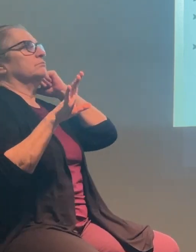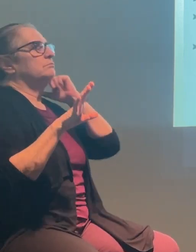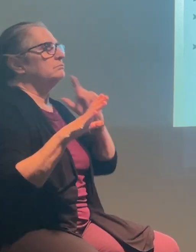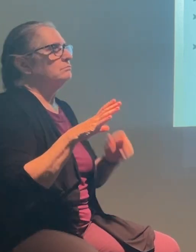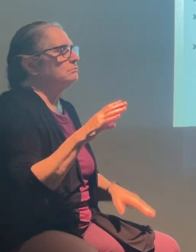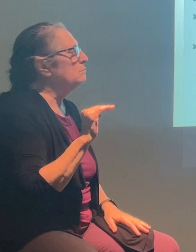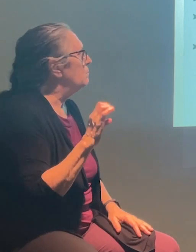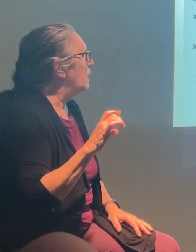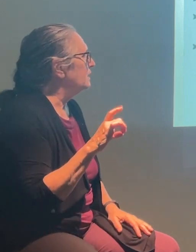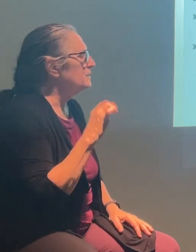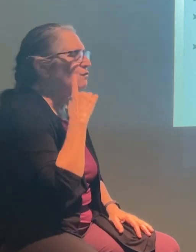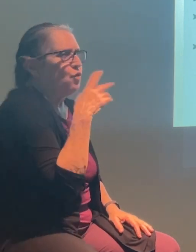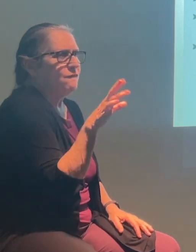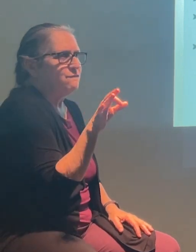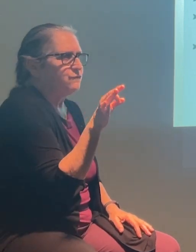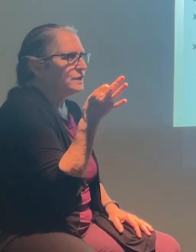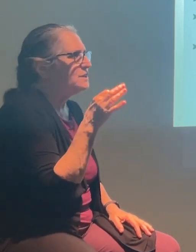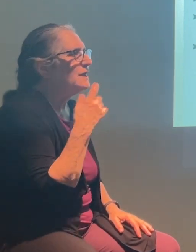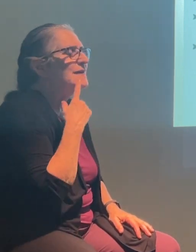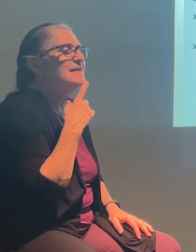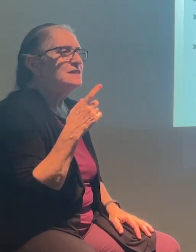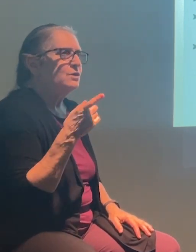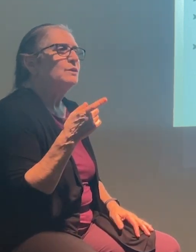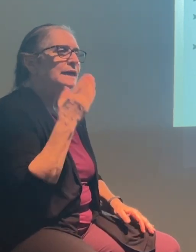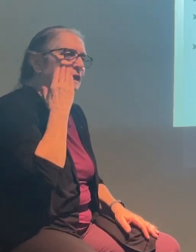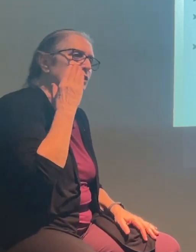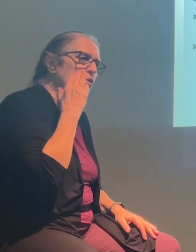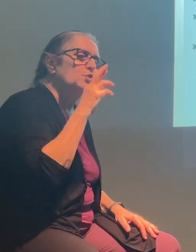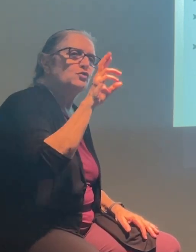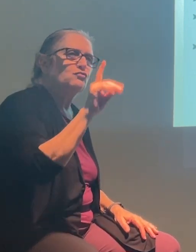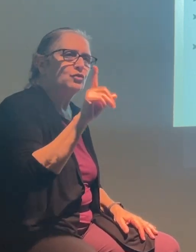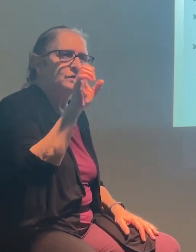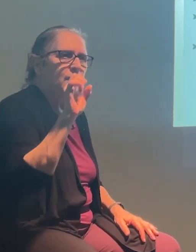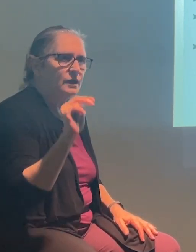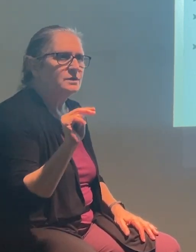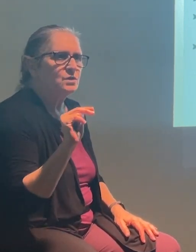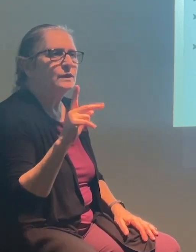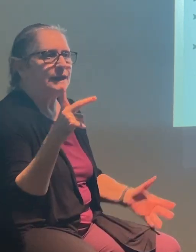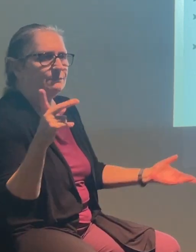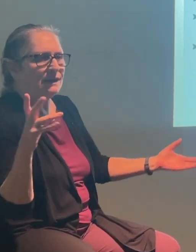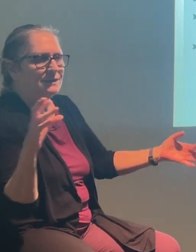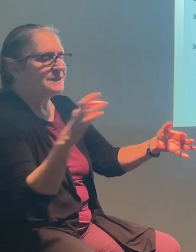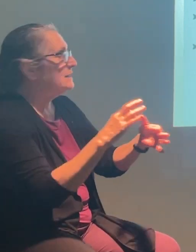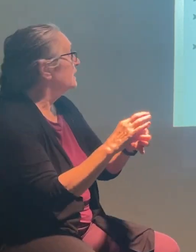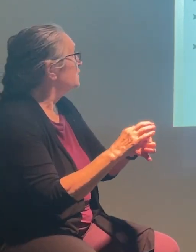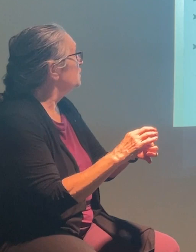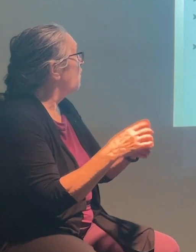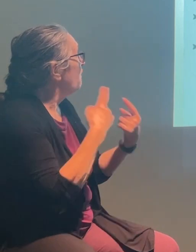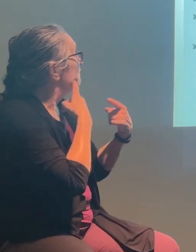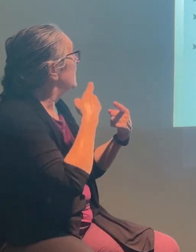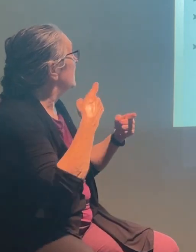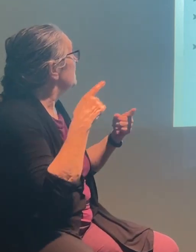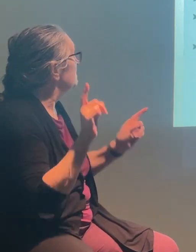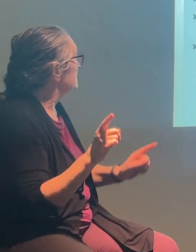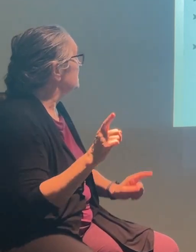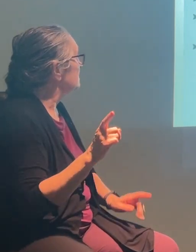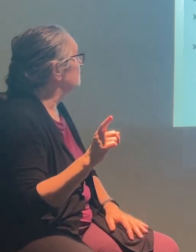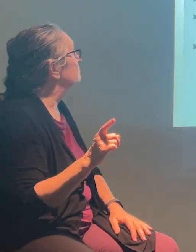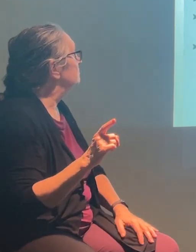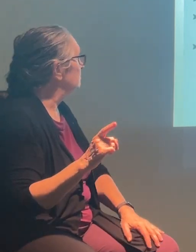He knew Rodin, and he said, you need to meet him. So he met the connection between the two men. They got along famously, so they were very